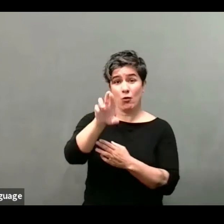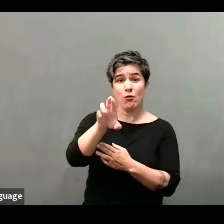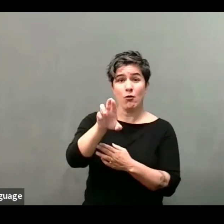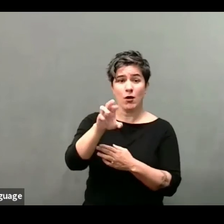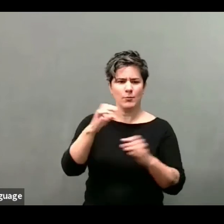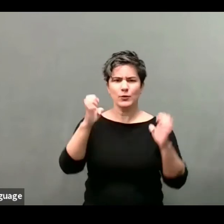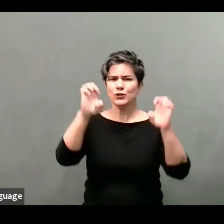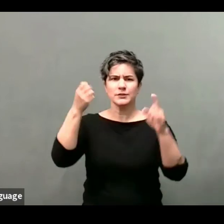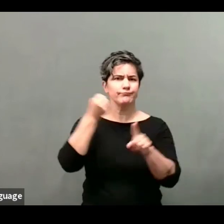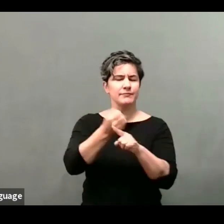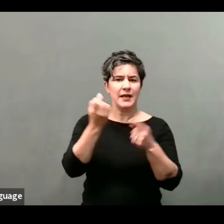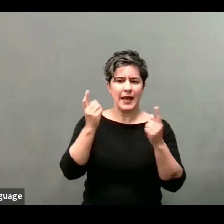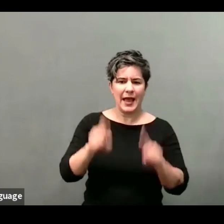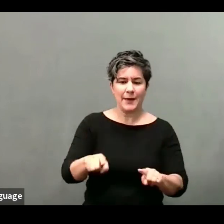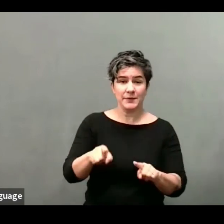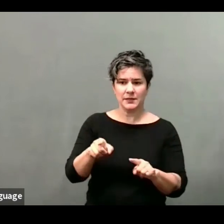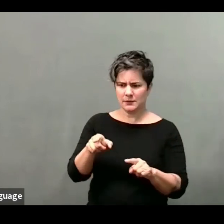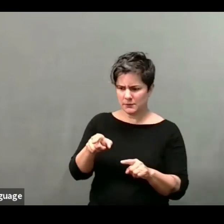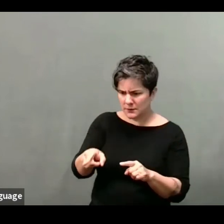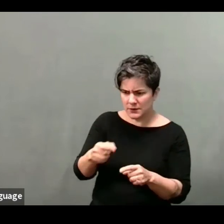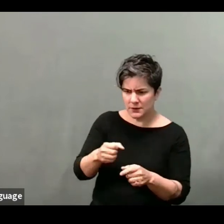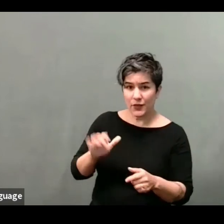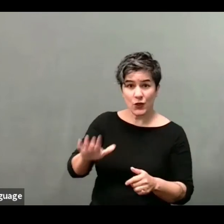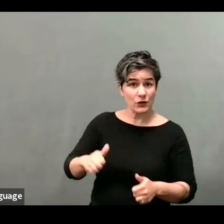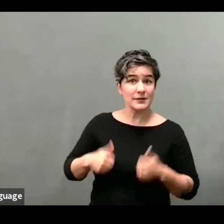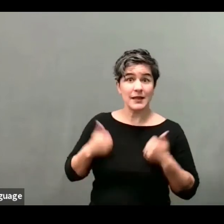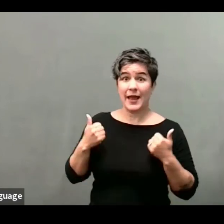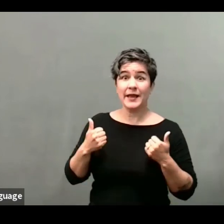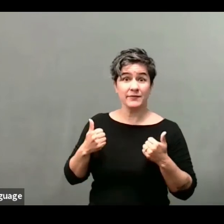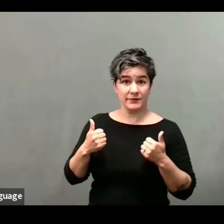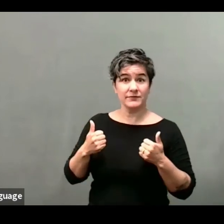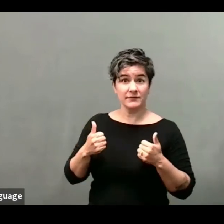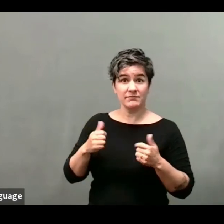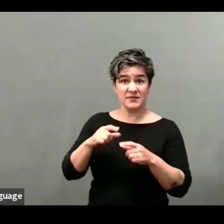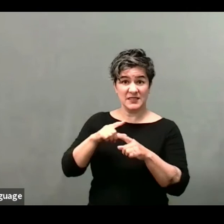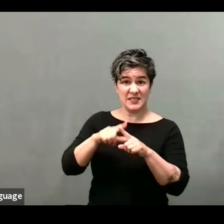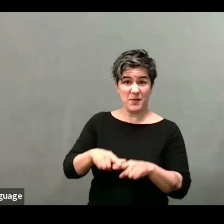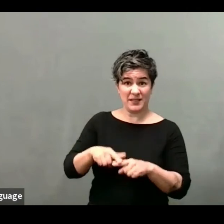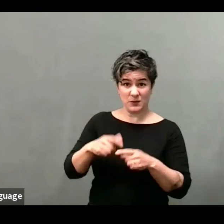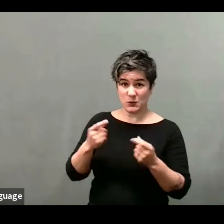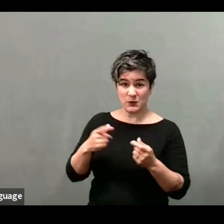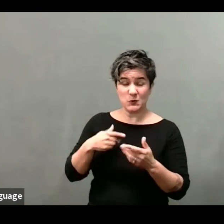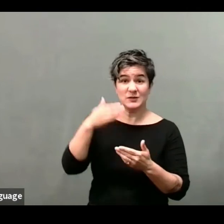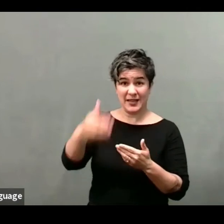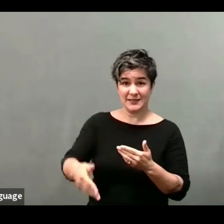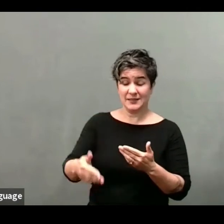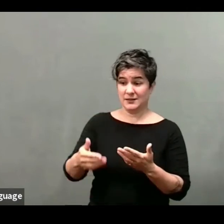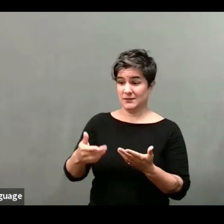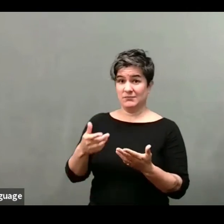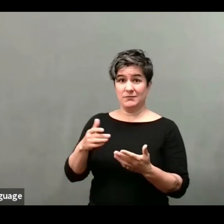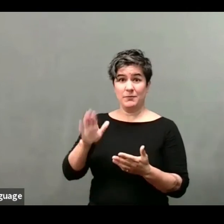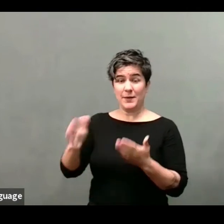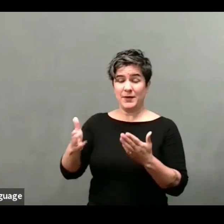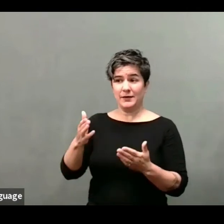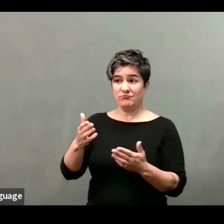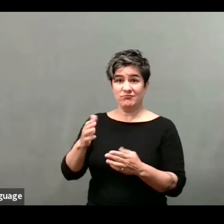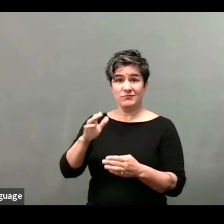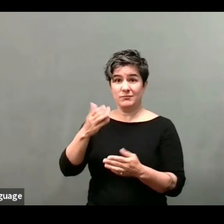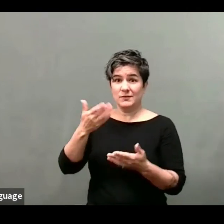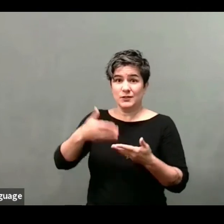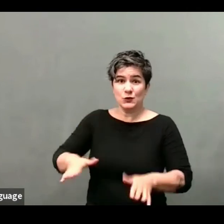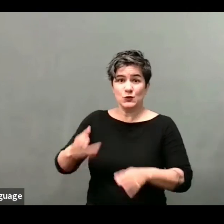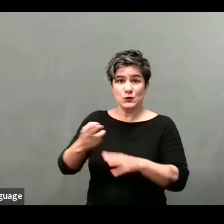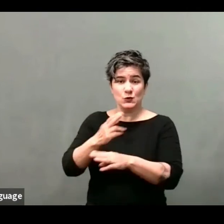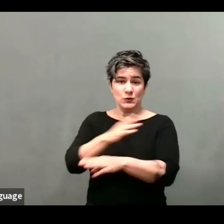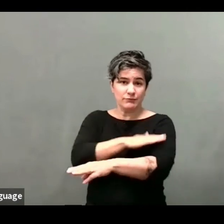not, or whether their organs continue to function and they maintain the use of their limbs. When a